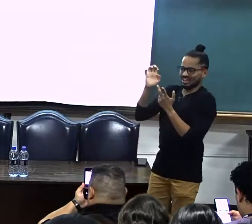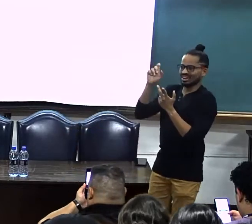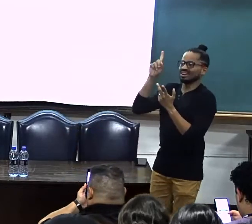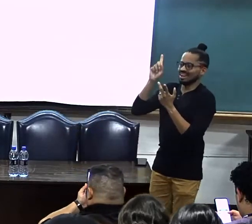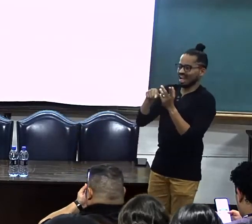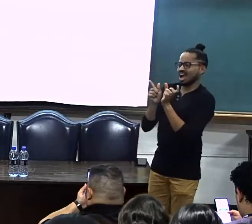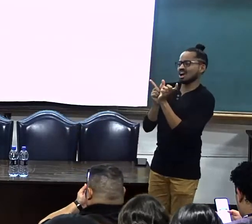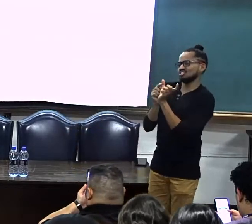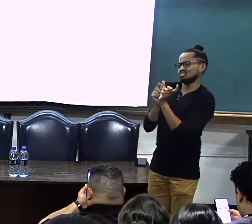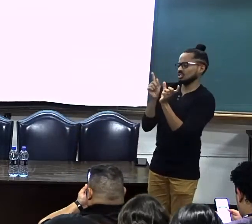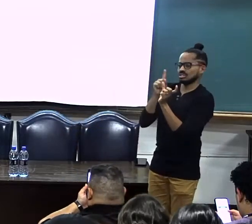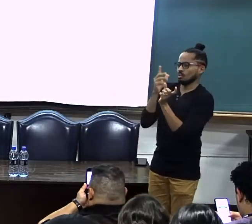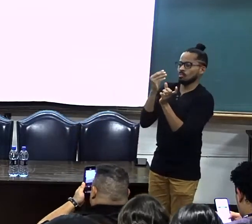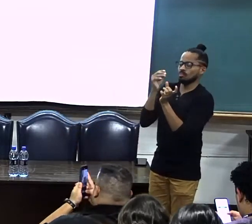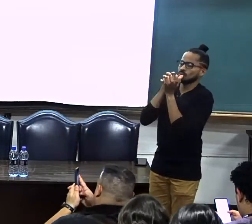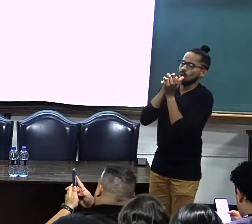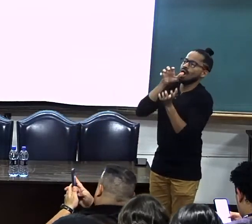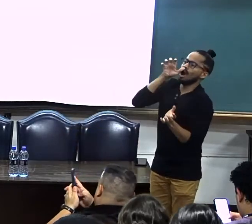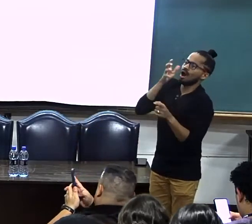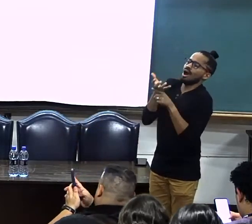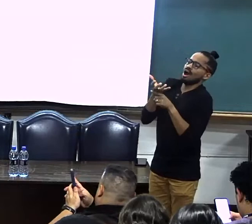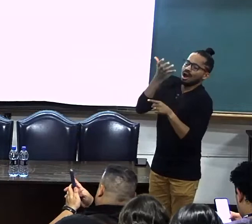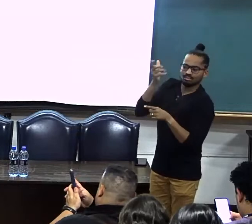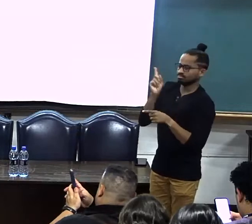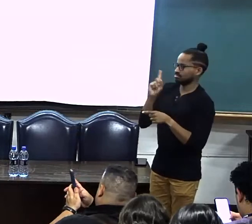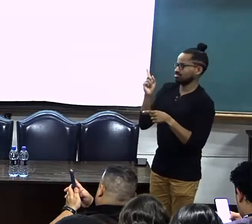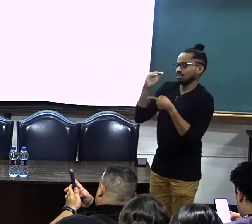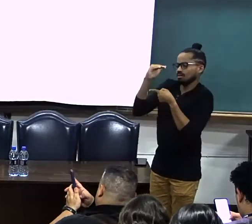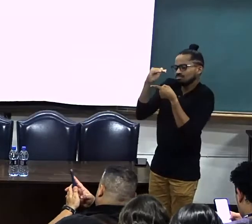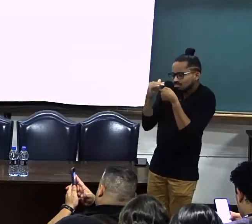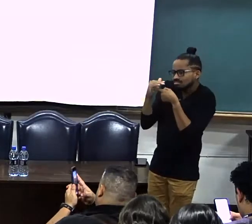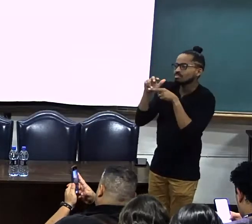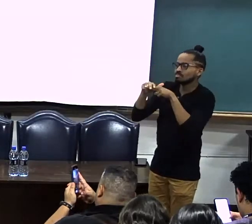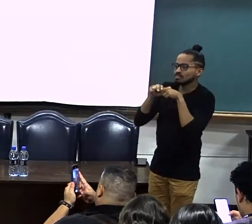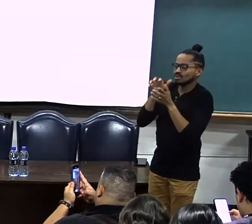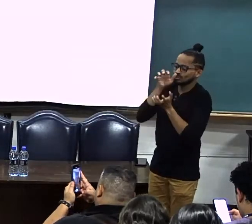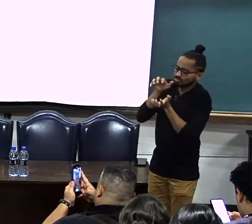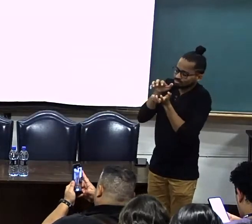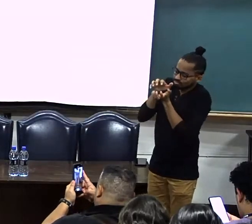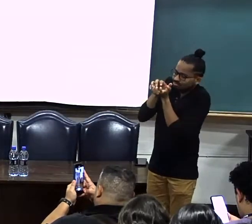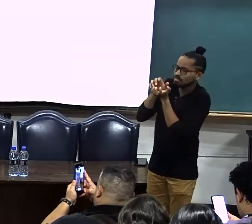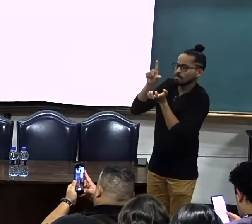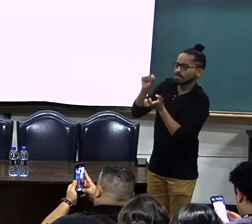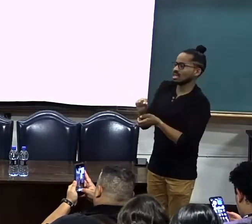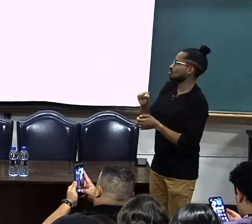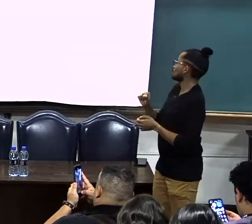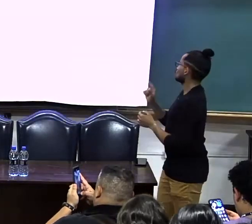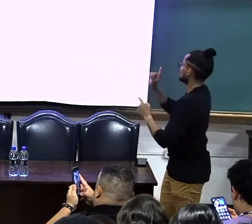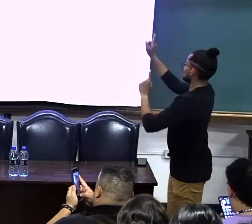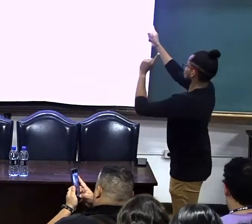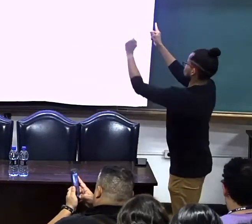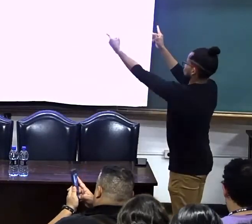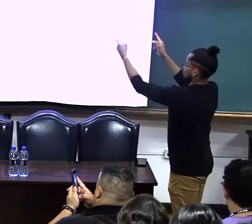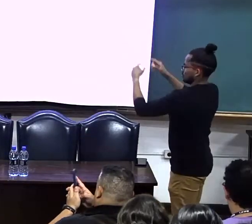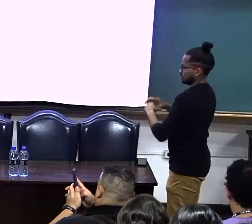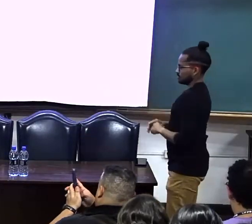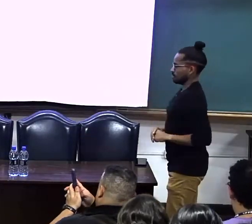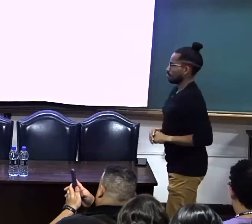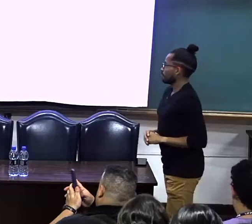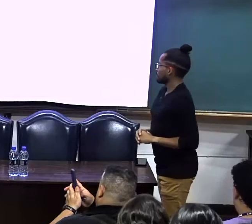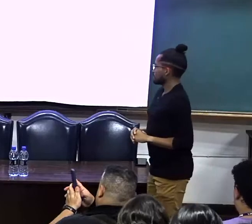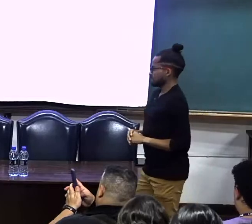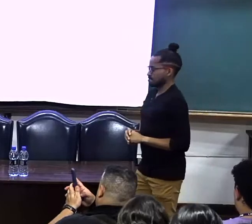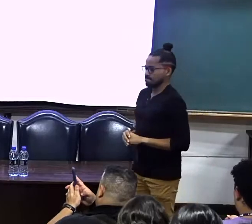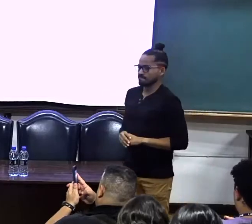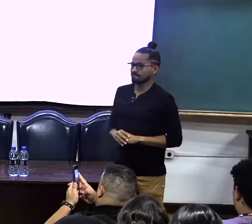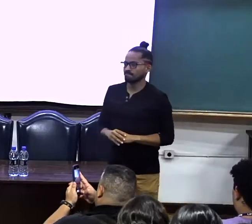Na qual, bom, obviamente a gente nunca produz the cat, né? Então, vai haver no encadeamento aí, né,